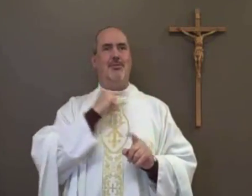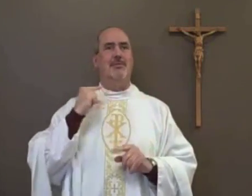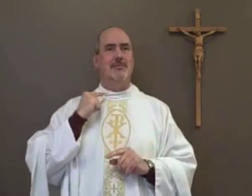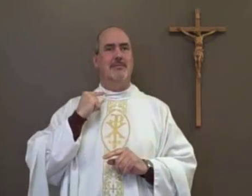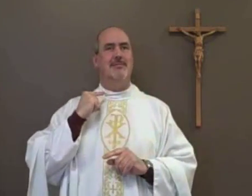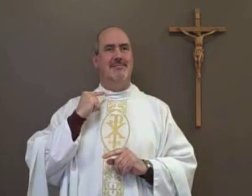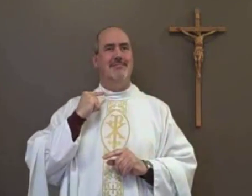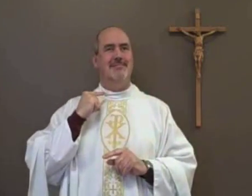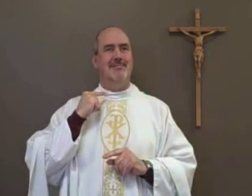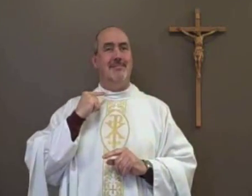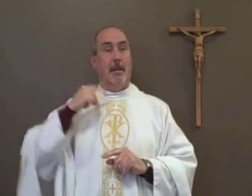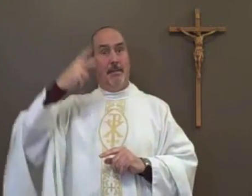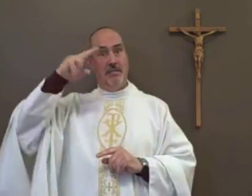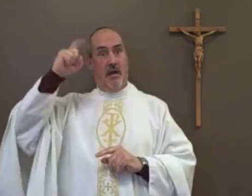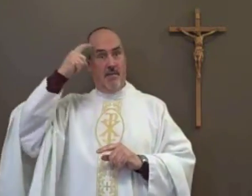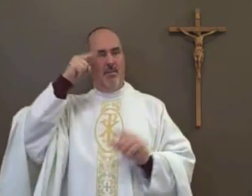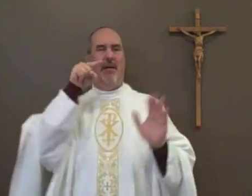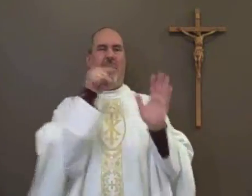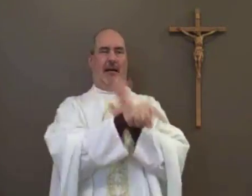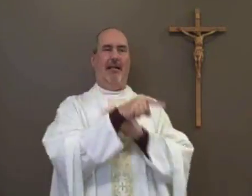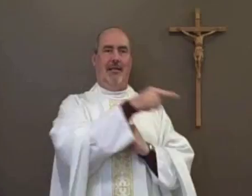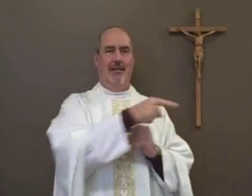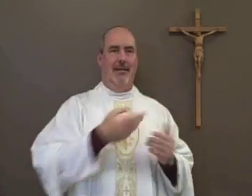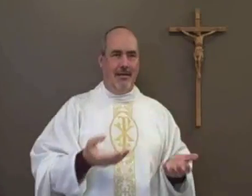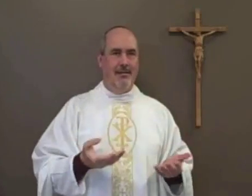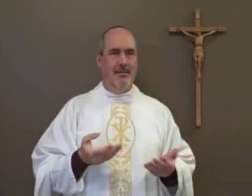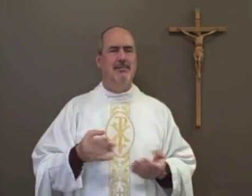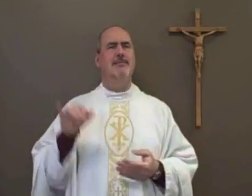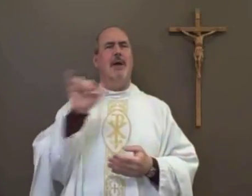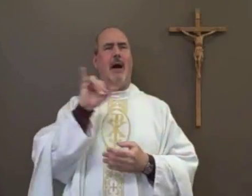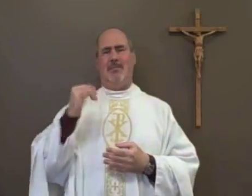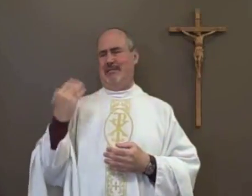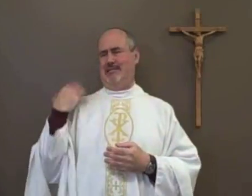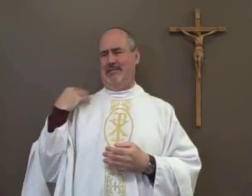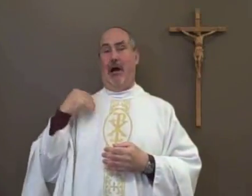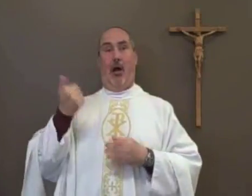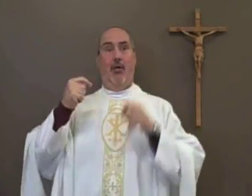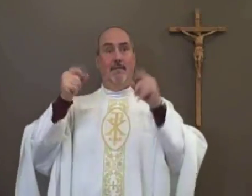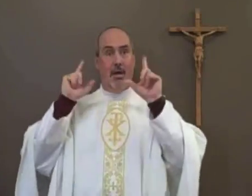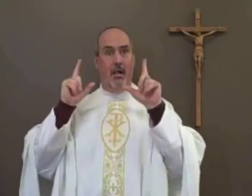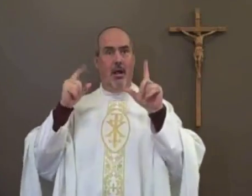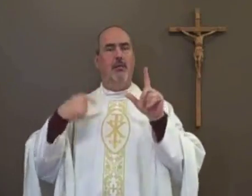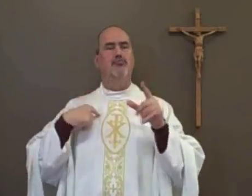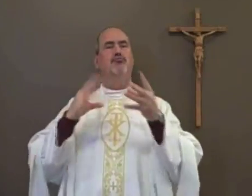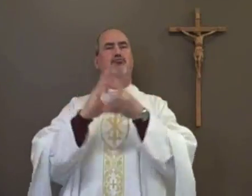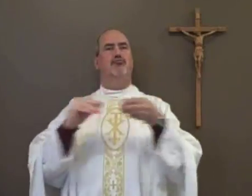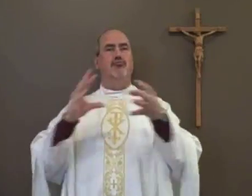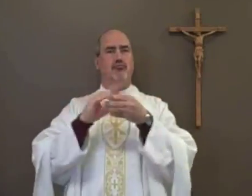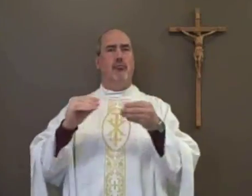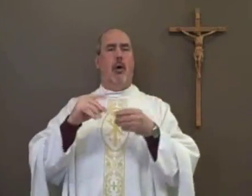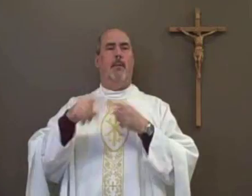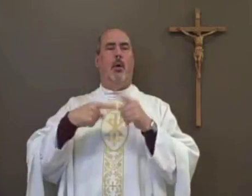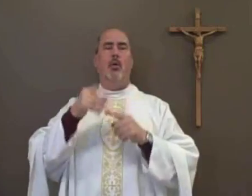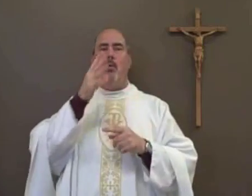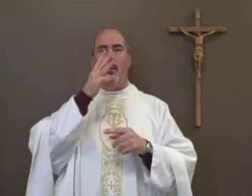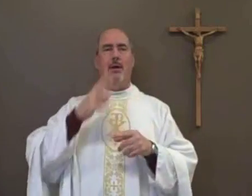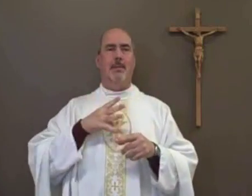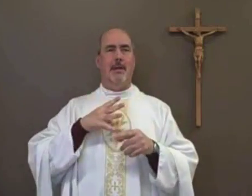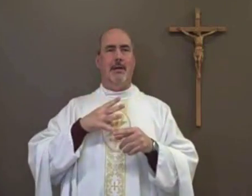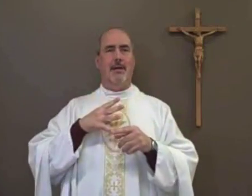was a Catholic priest. The Mexican government killed him. And I recently did another vlog where I